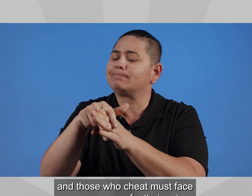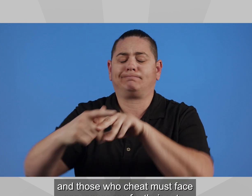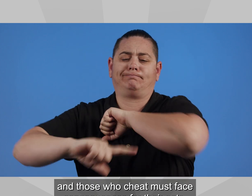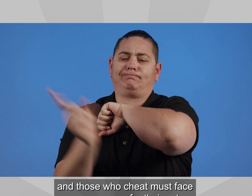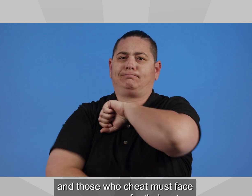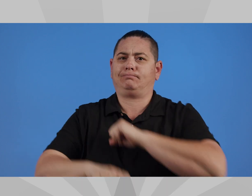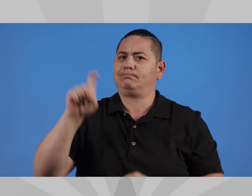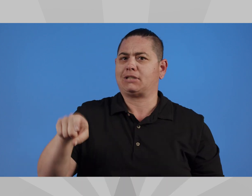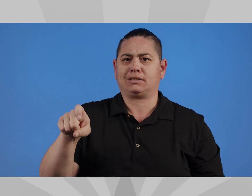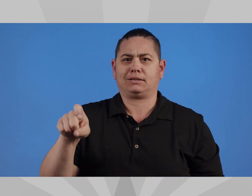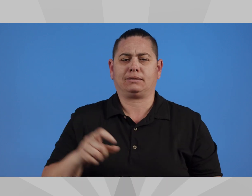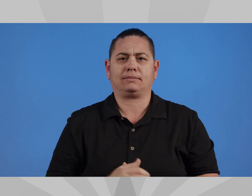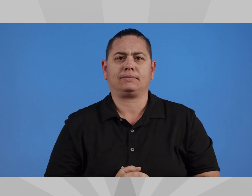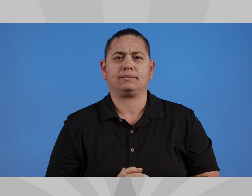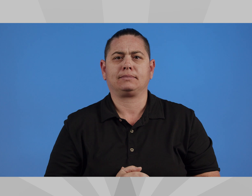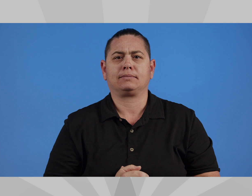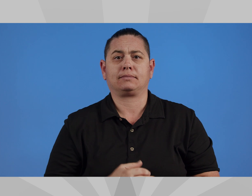for their acts.